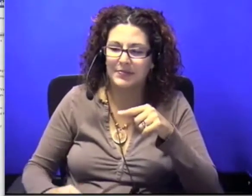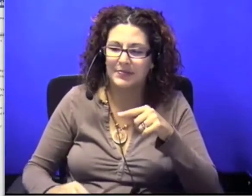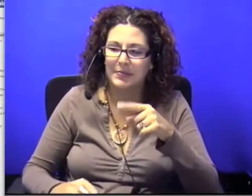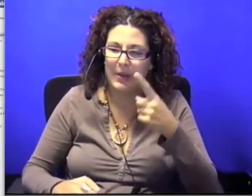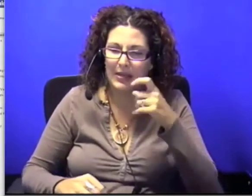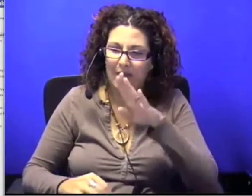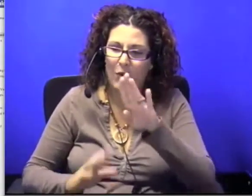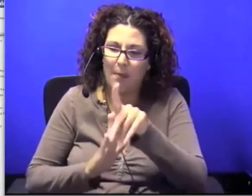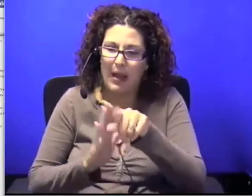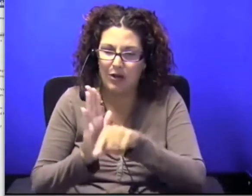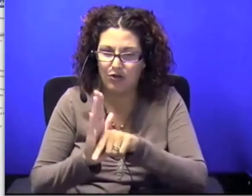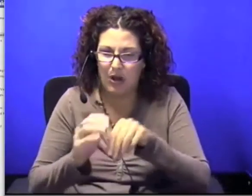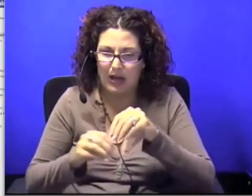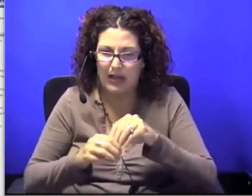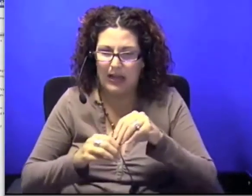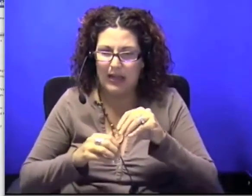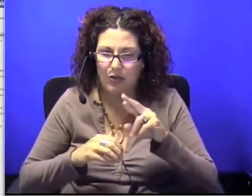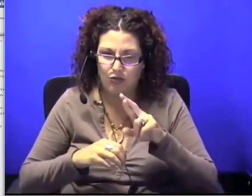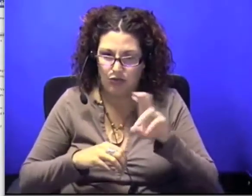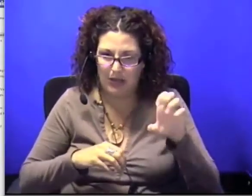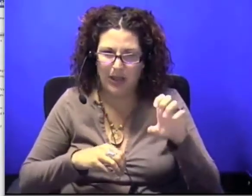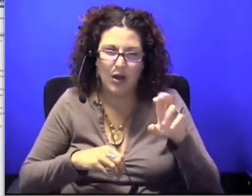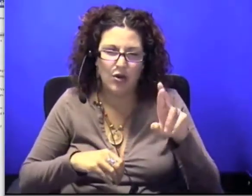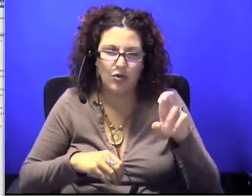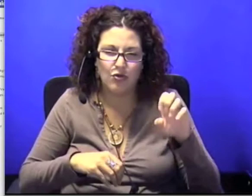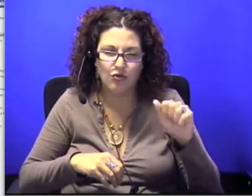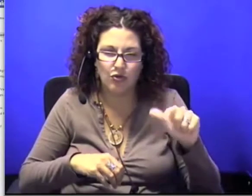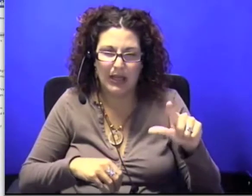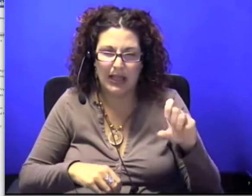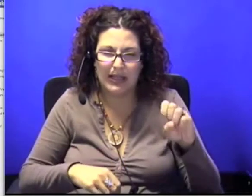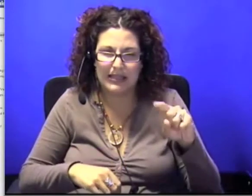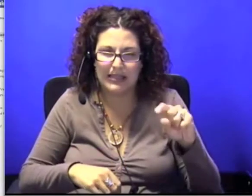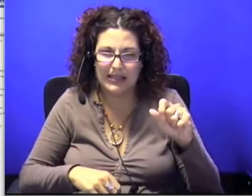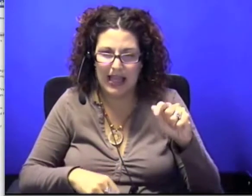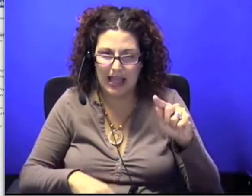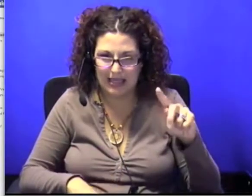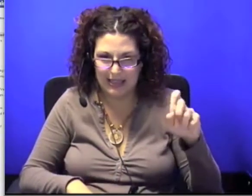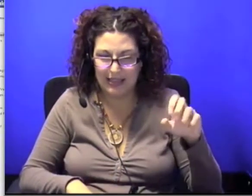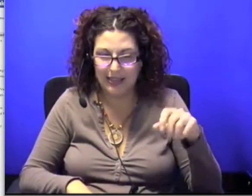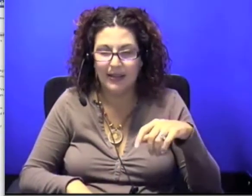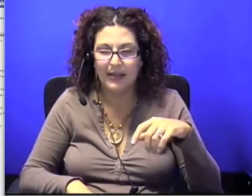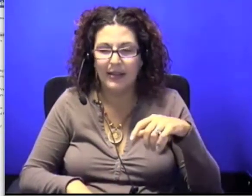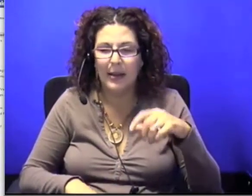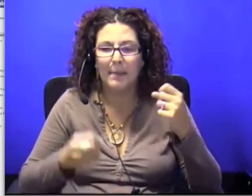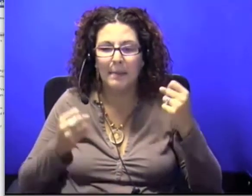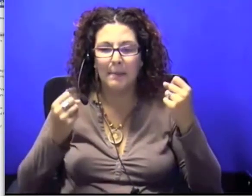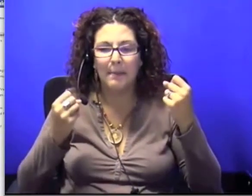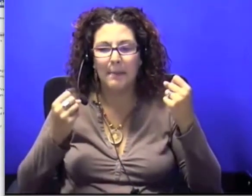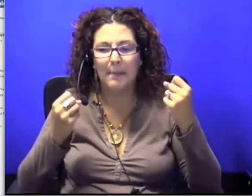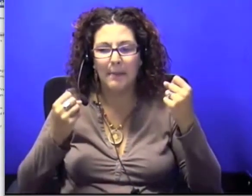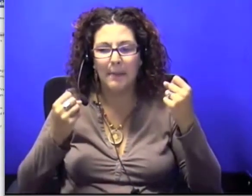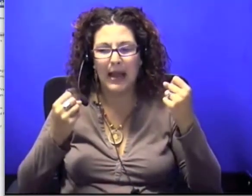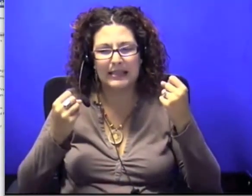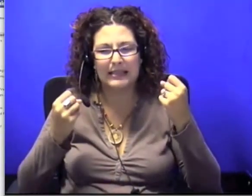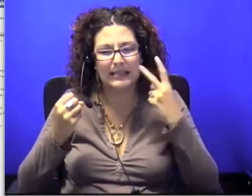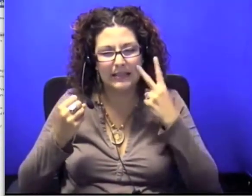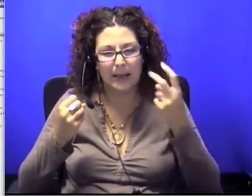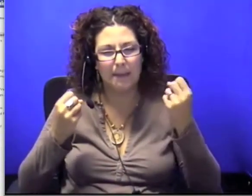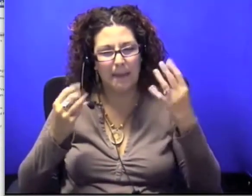Because of your background in real estate, there's something that I've observed, and that is that many